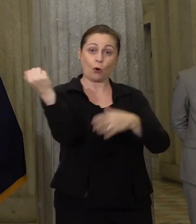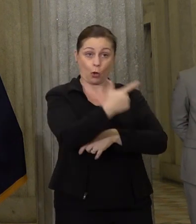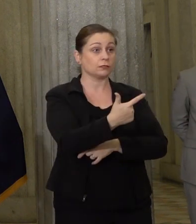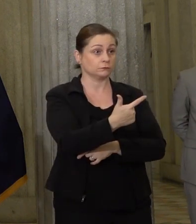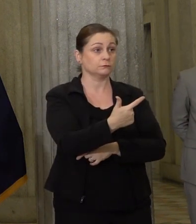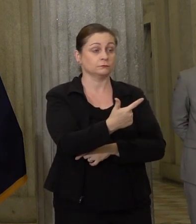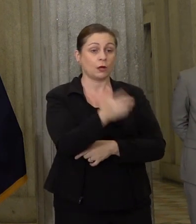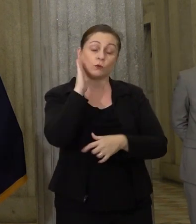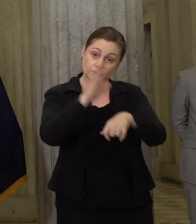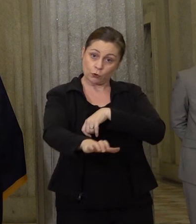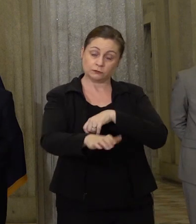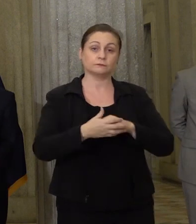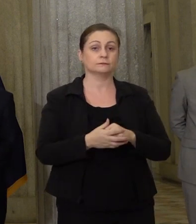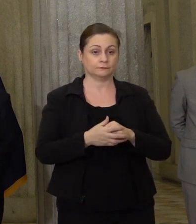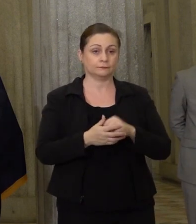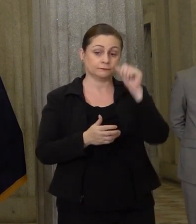and will be enforced.